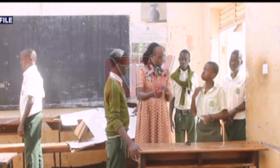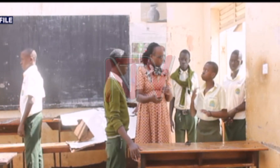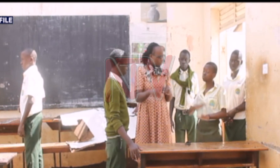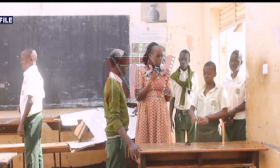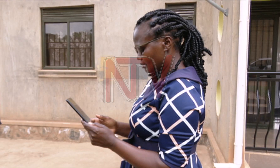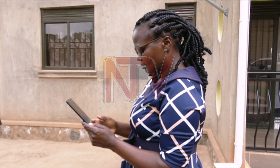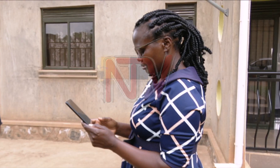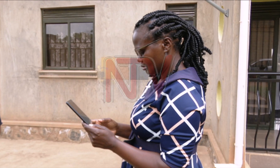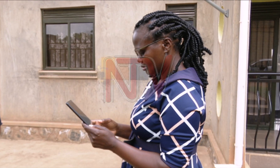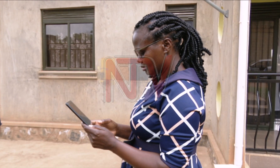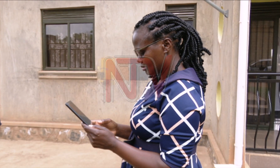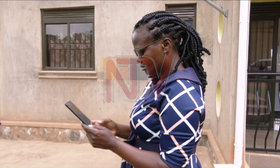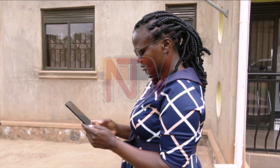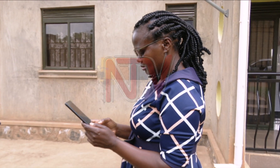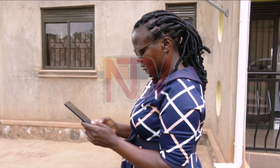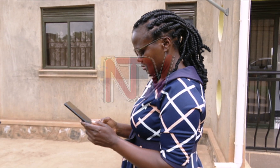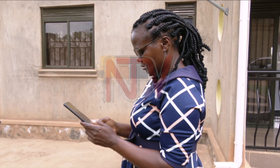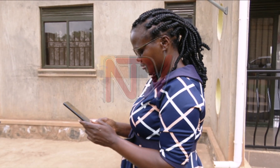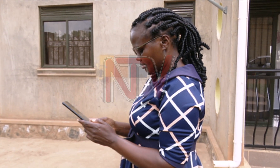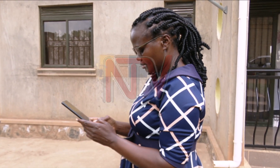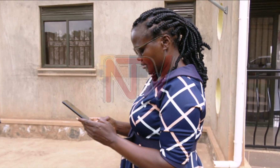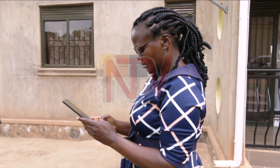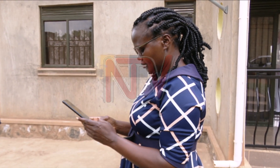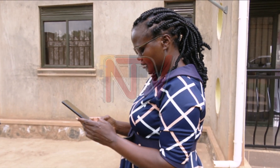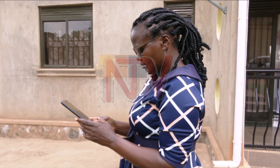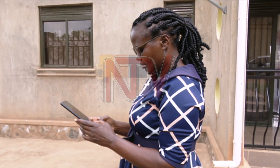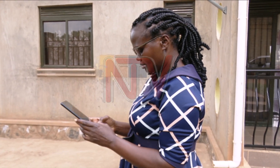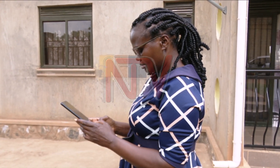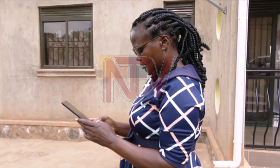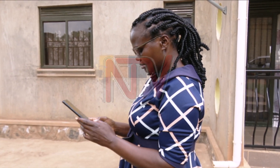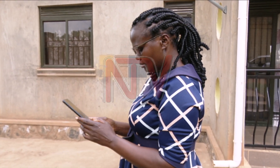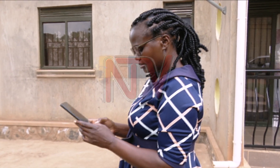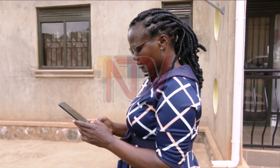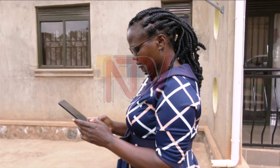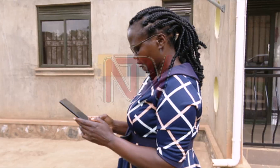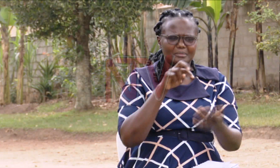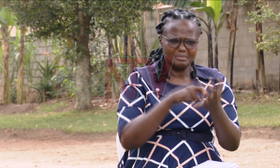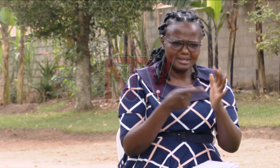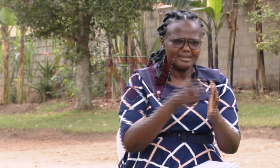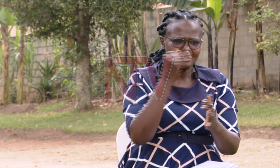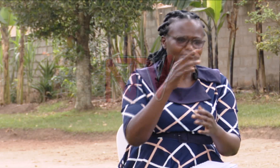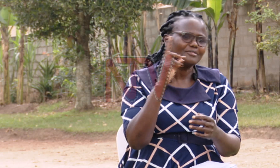sign language, but rather do the simple gestures that are hard to interpret.